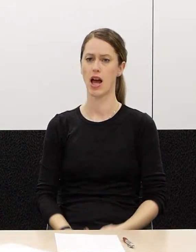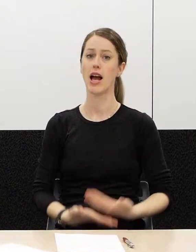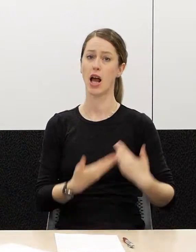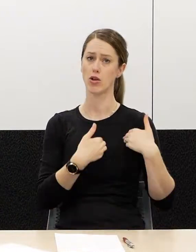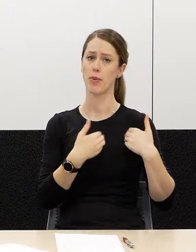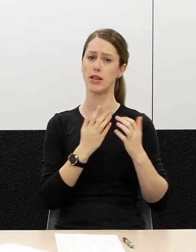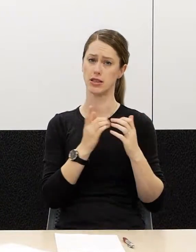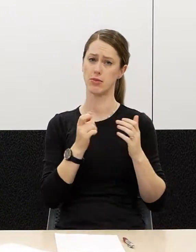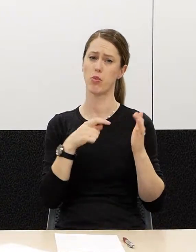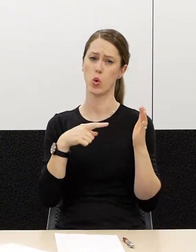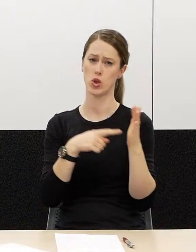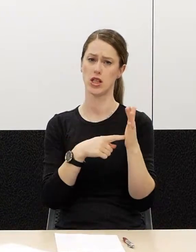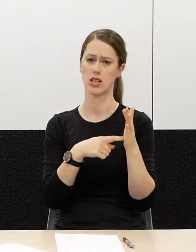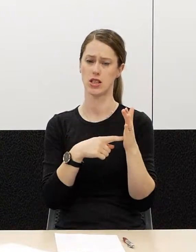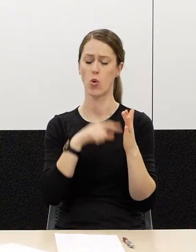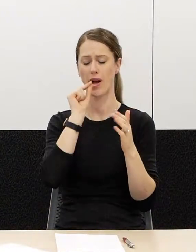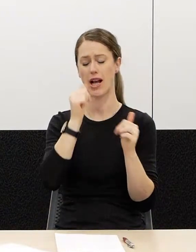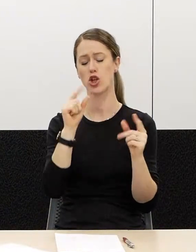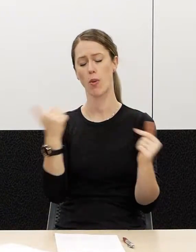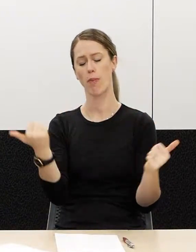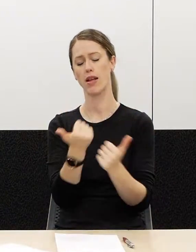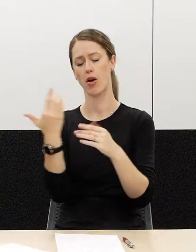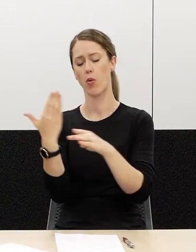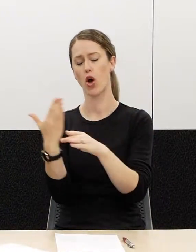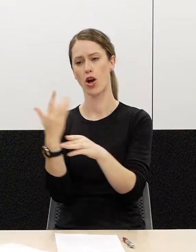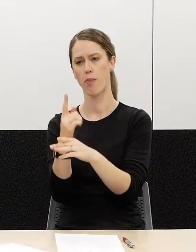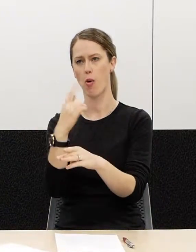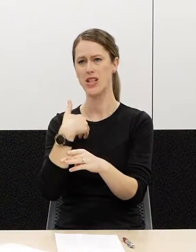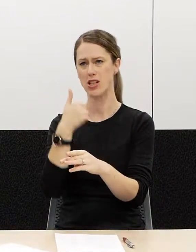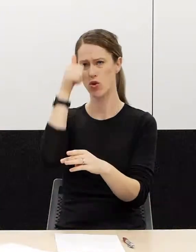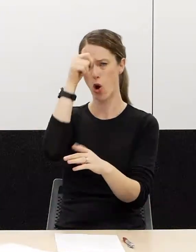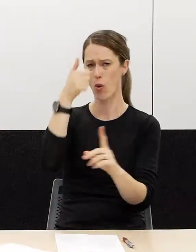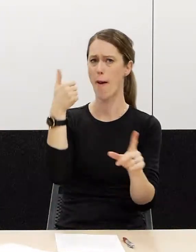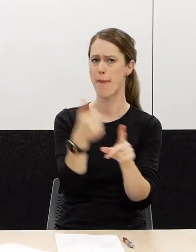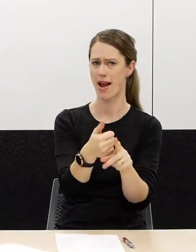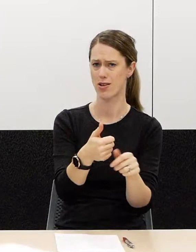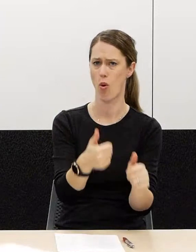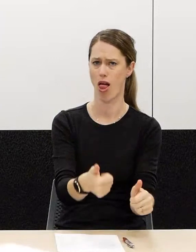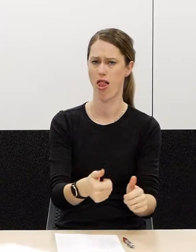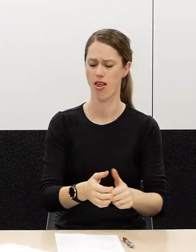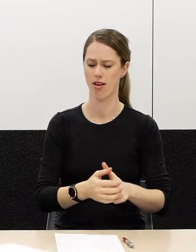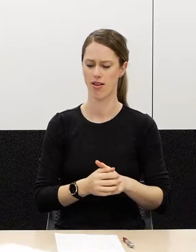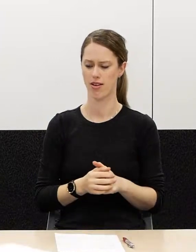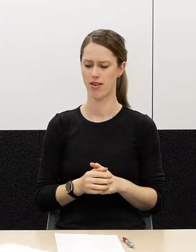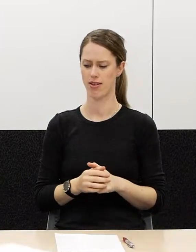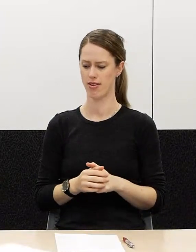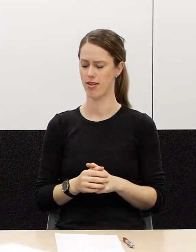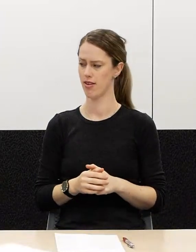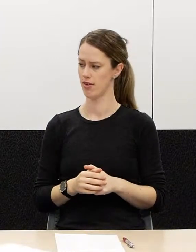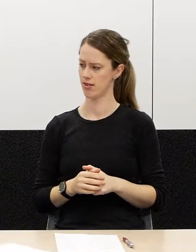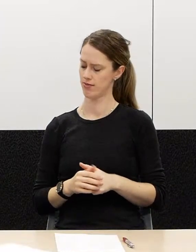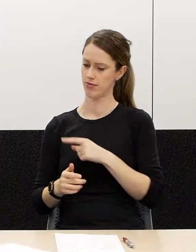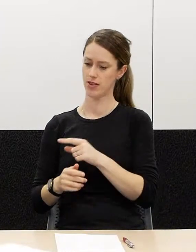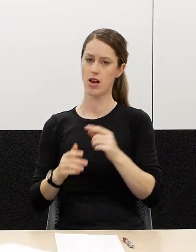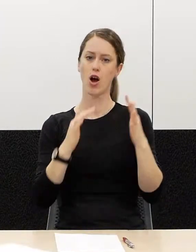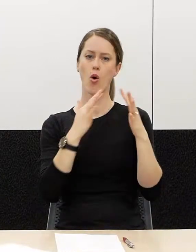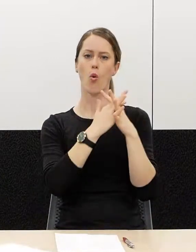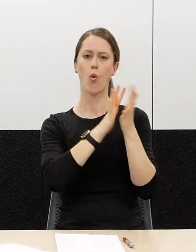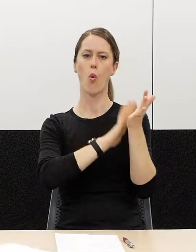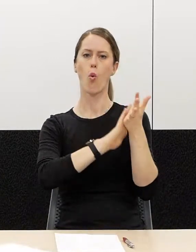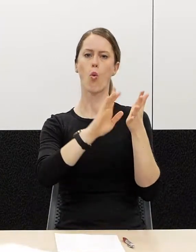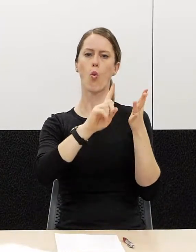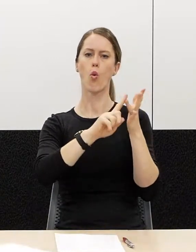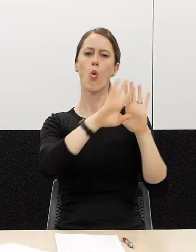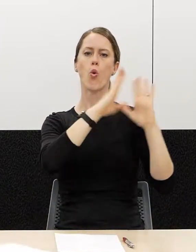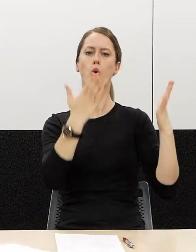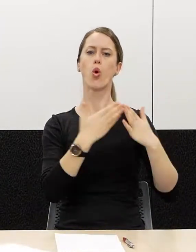is hugely important. Yeah. We can do all this work, but if we don't know that we're making a difference. It's interesting actually, because the World Health Organization, one of the key